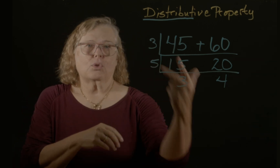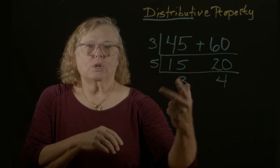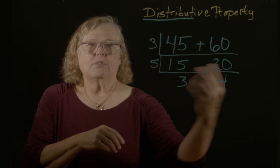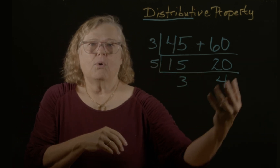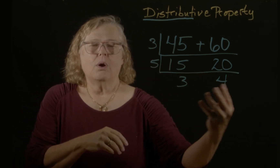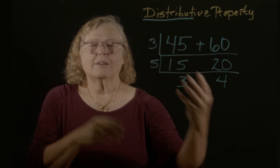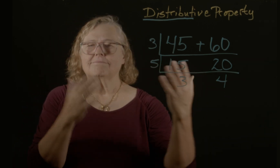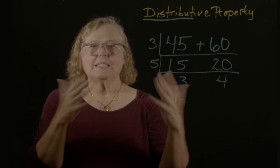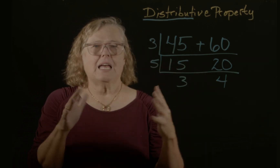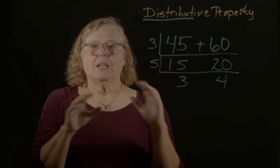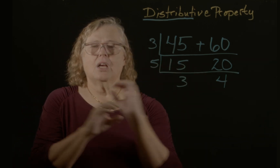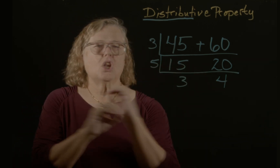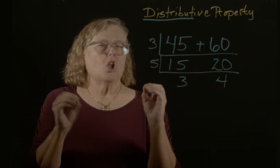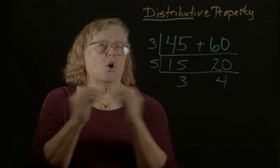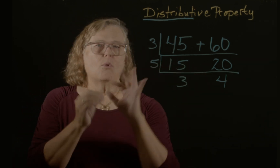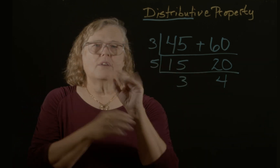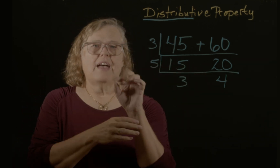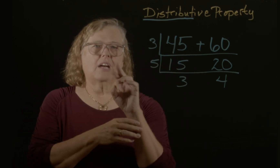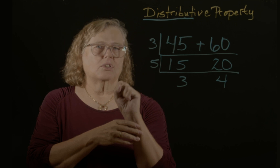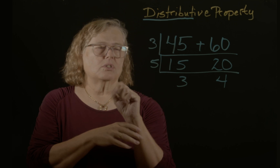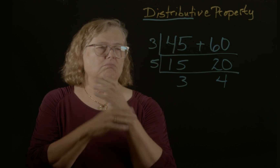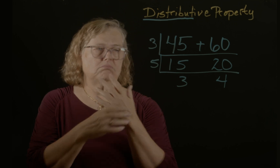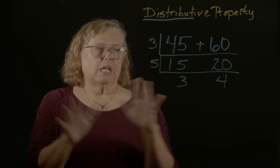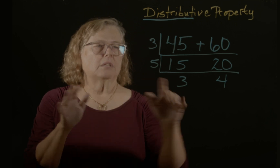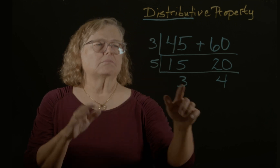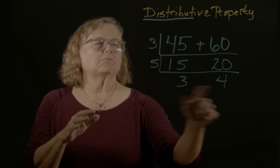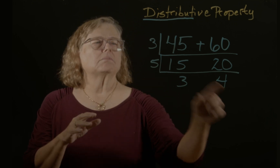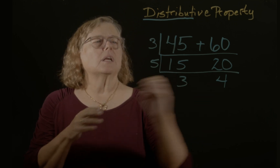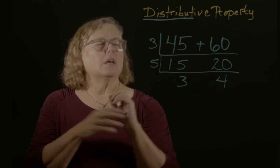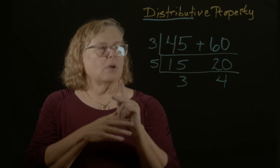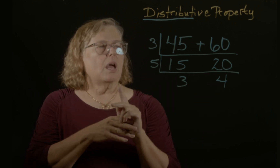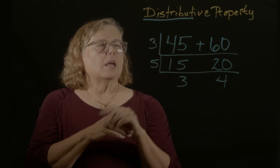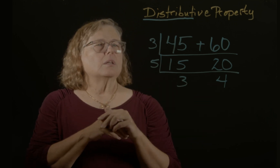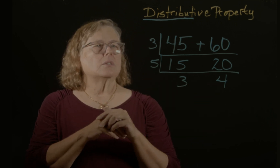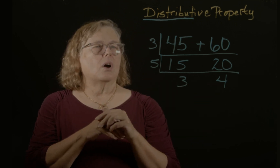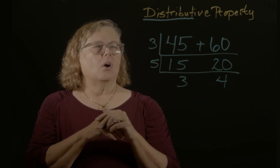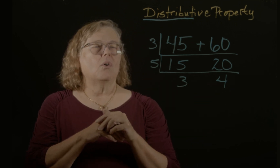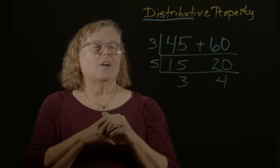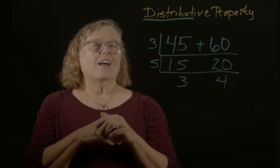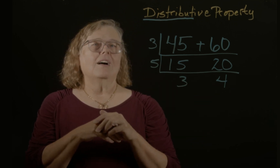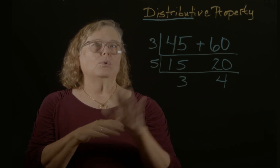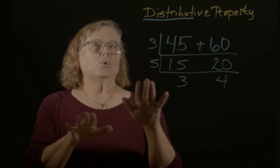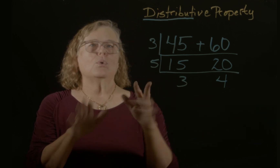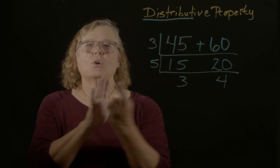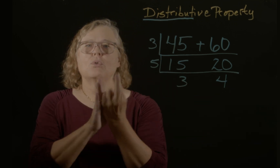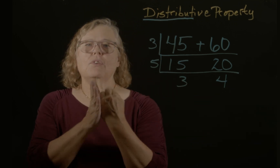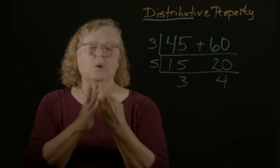Because if they're counting numbers, they're right next to each other, we know there's no more common factors. All right.